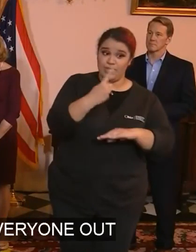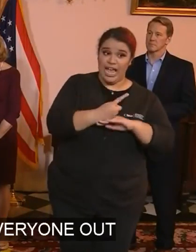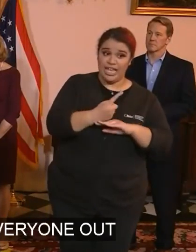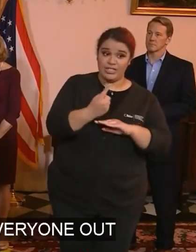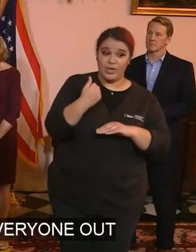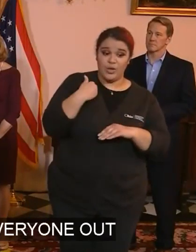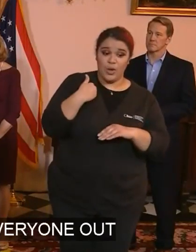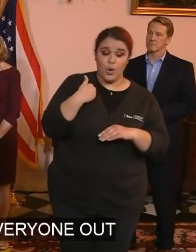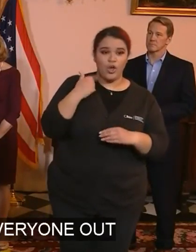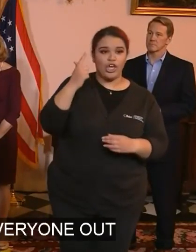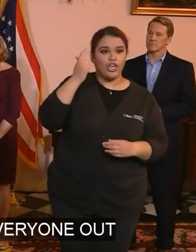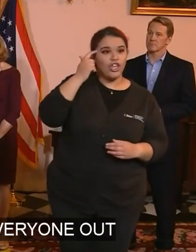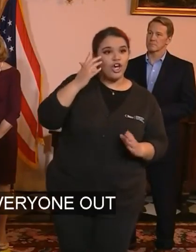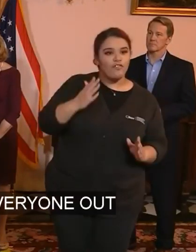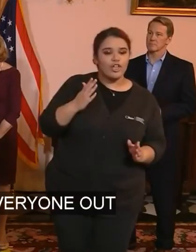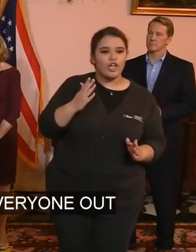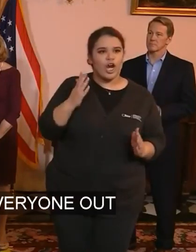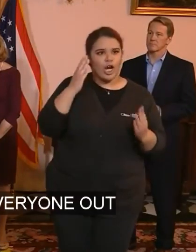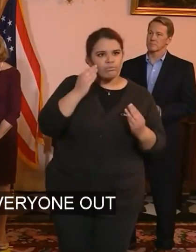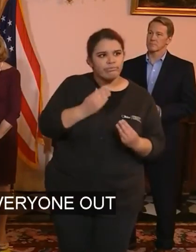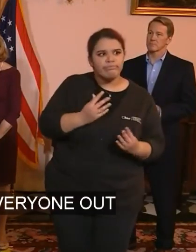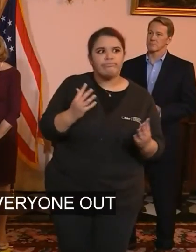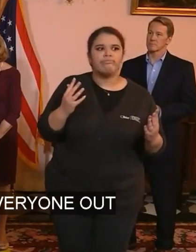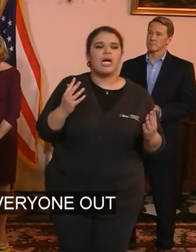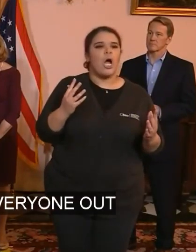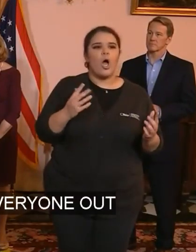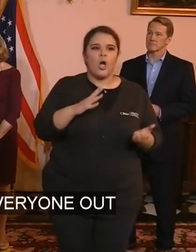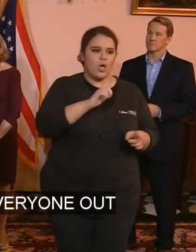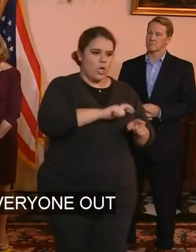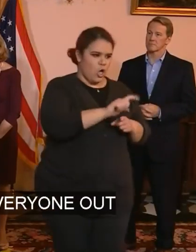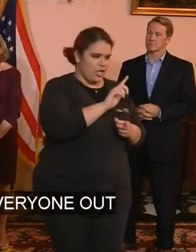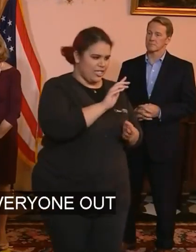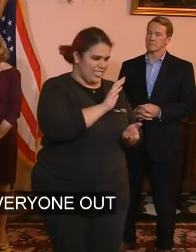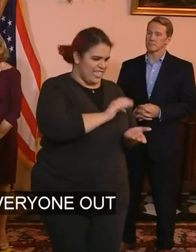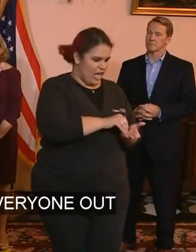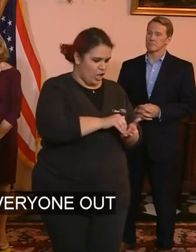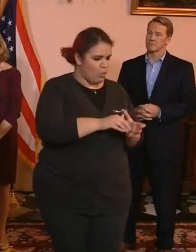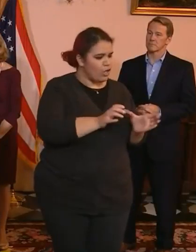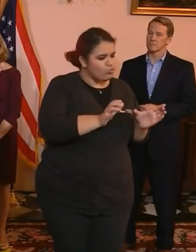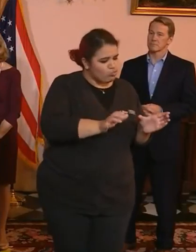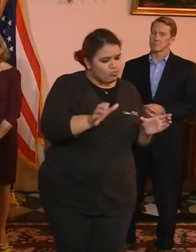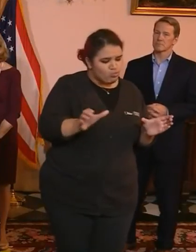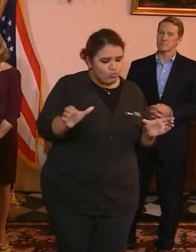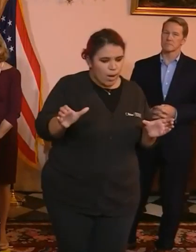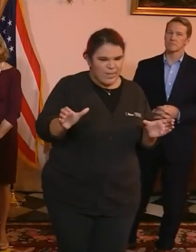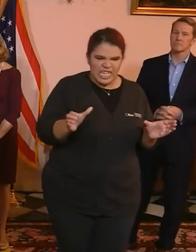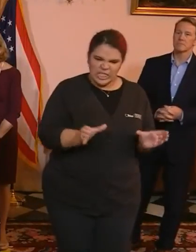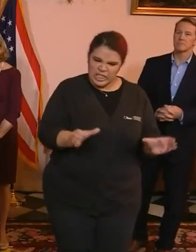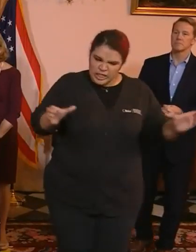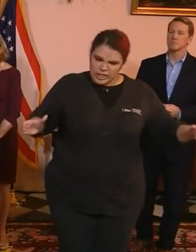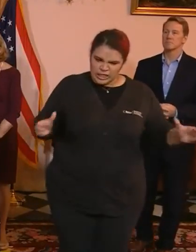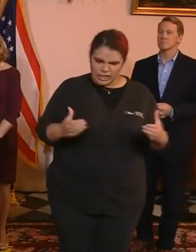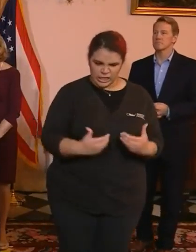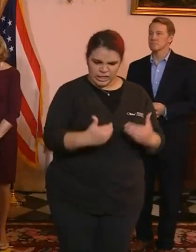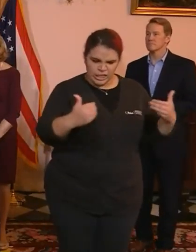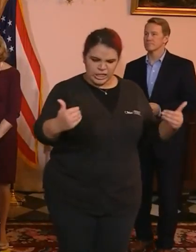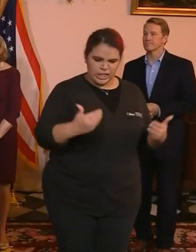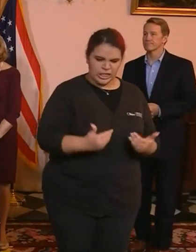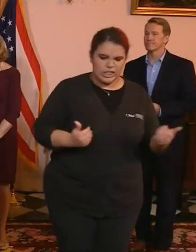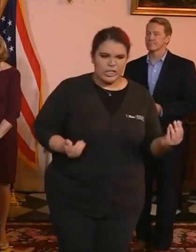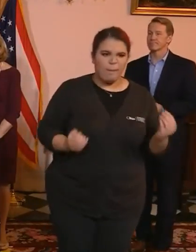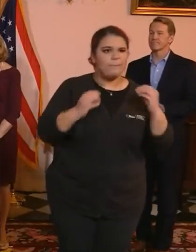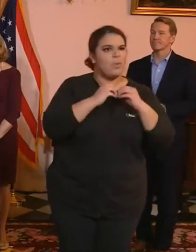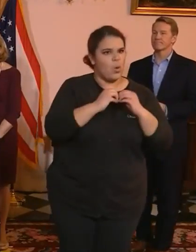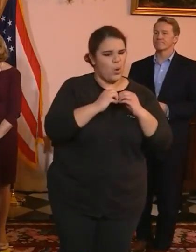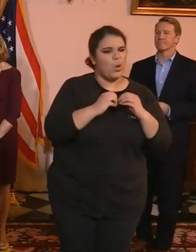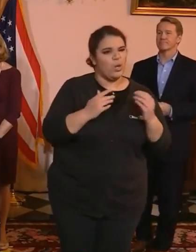actually are employing new technology where we're going to have people working from home answering calls as well. So, I think as the Lieutenant